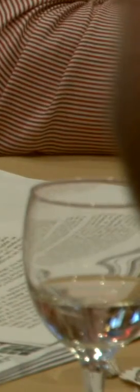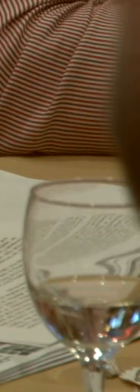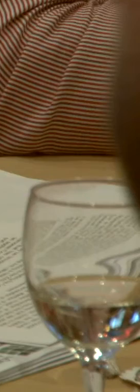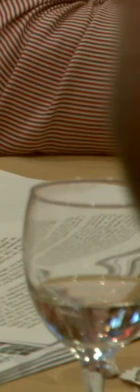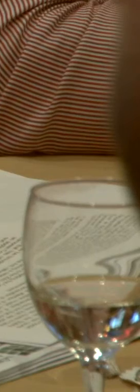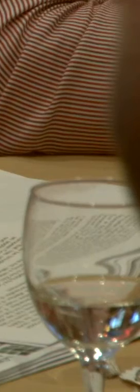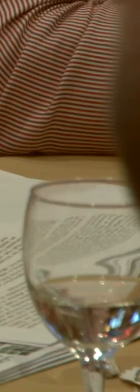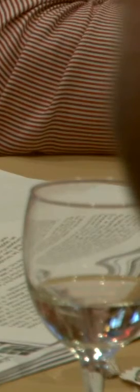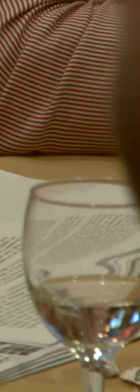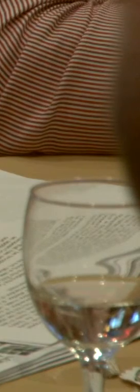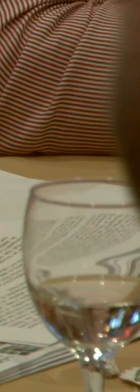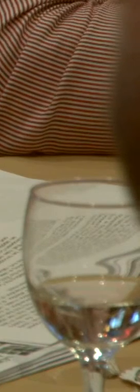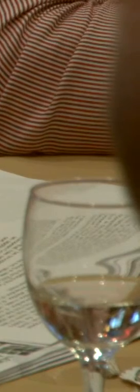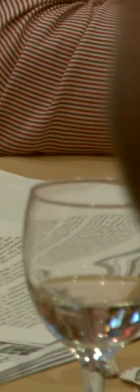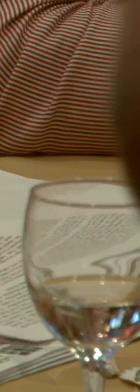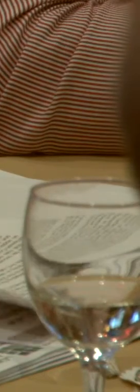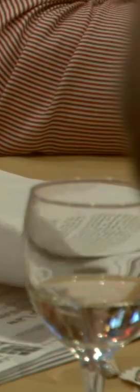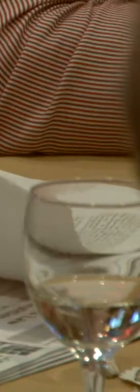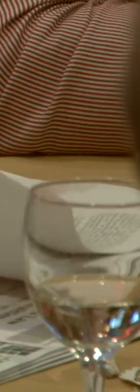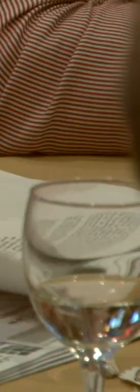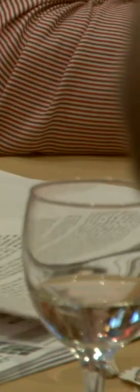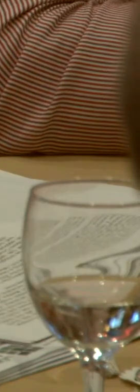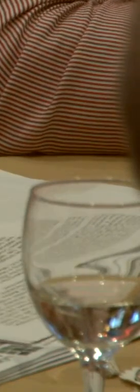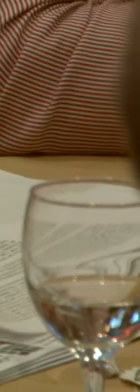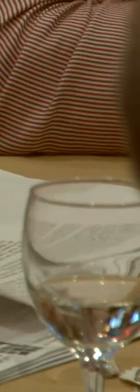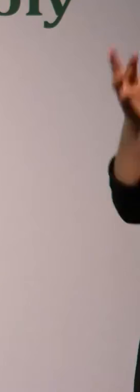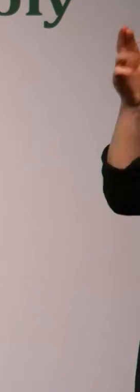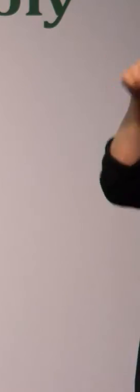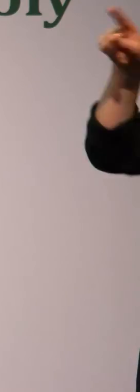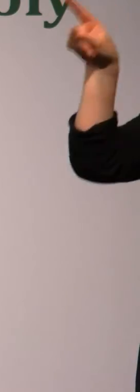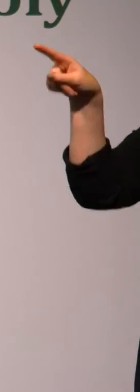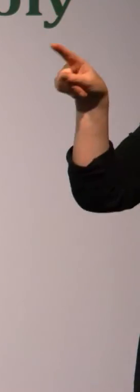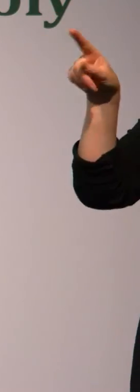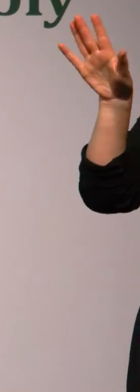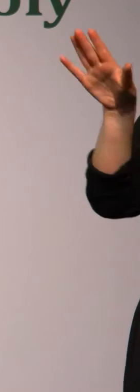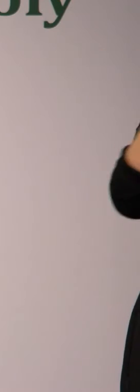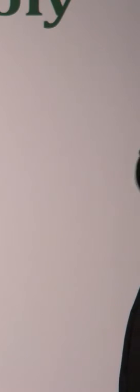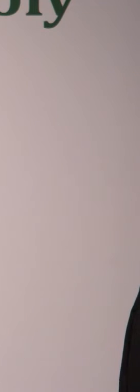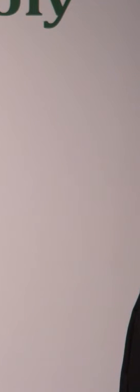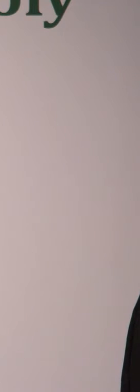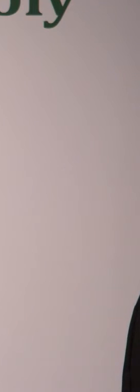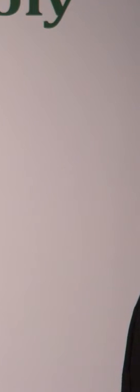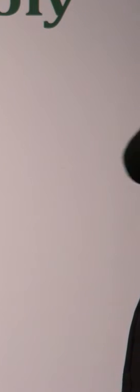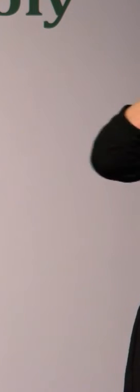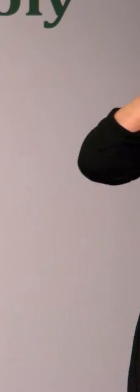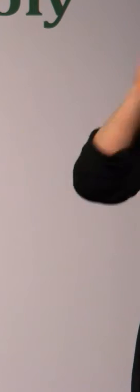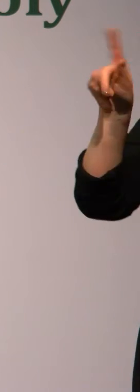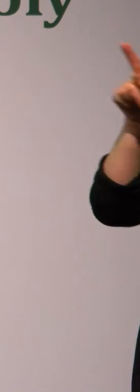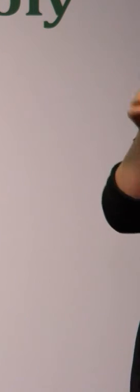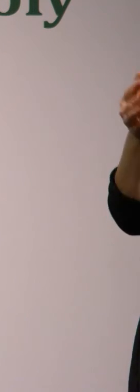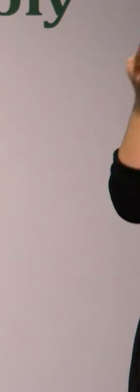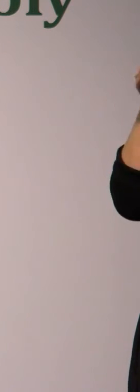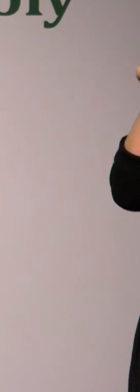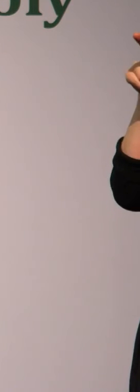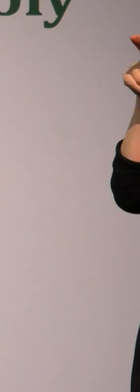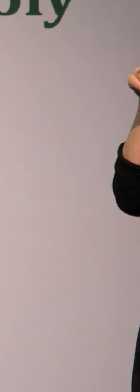Rights when they are making decisions. Now, if an Irish court finds that Irish law is in fact incompatible